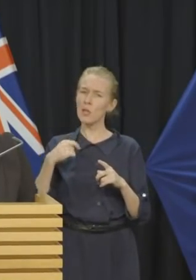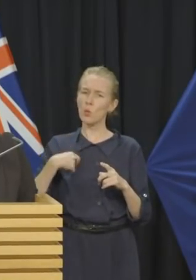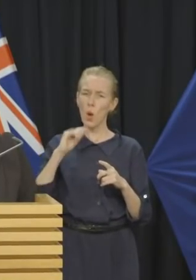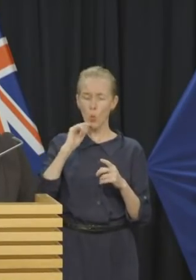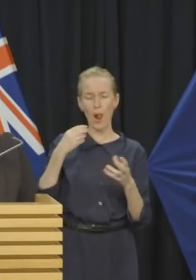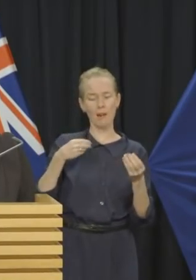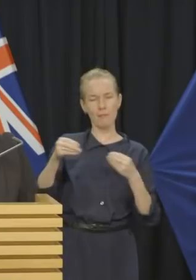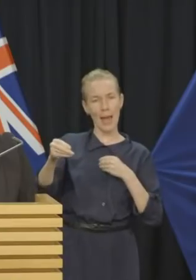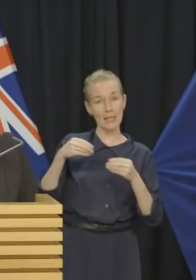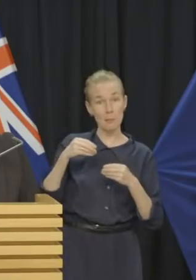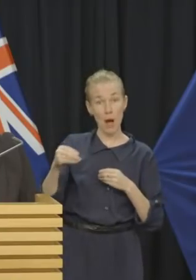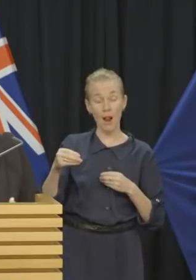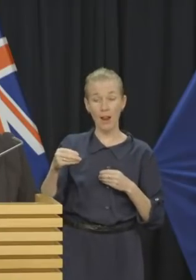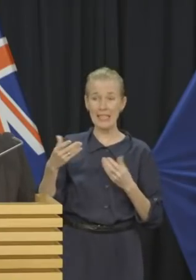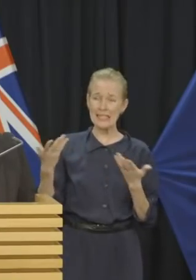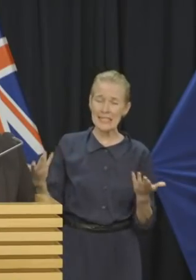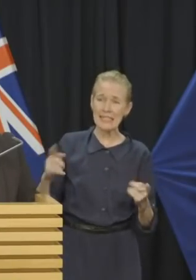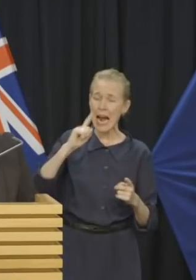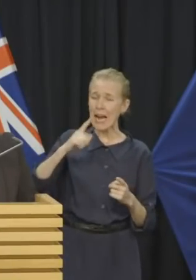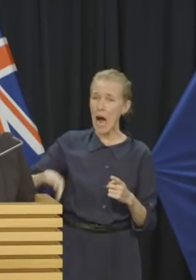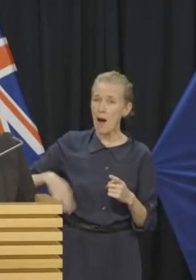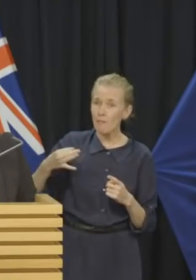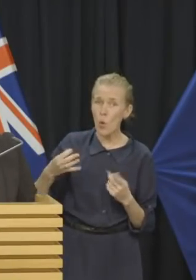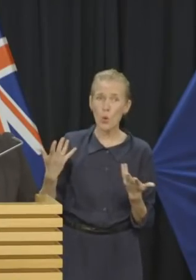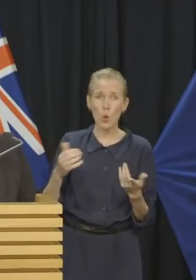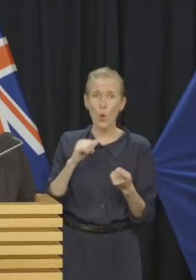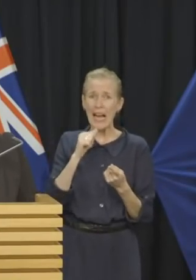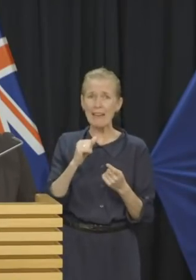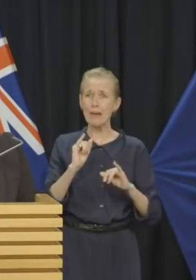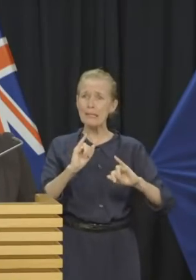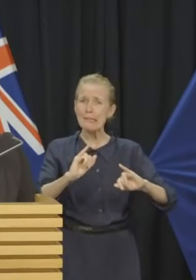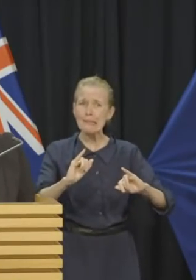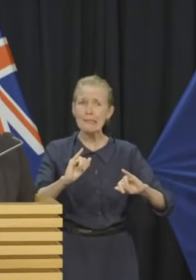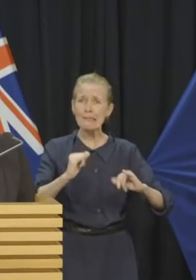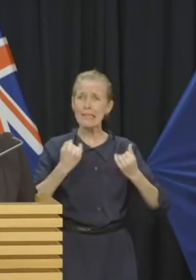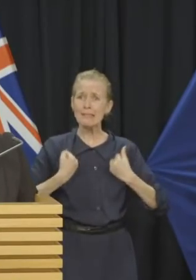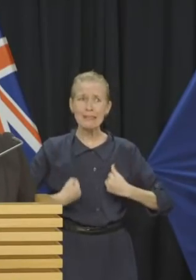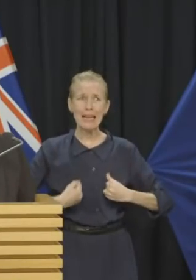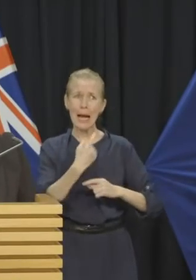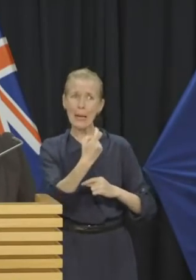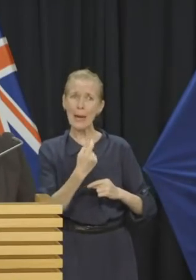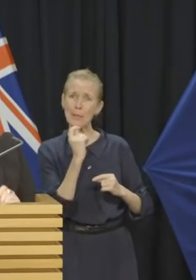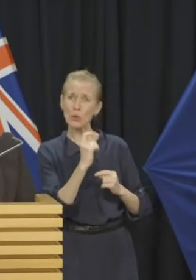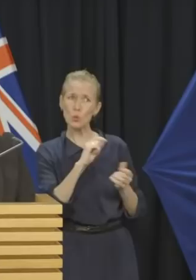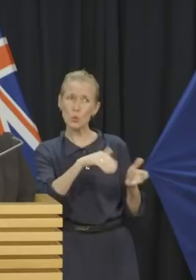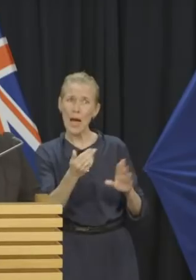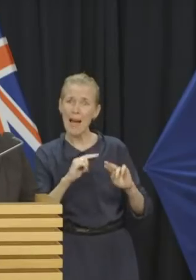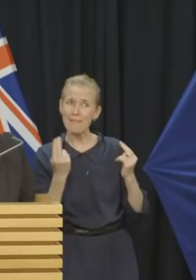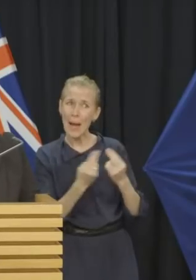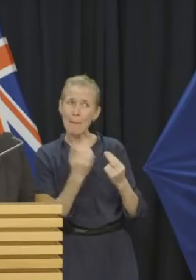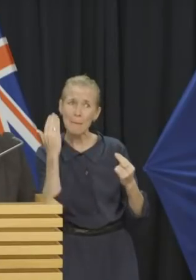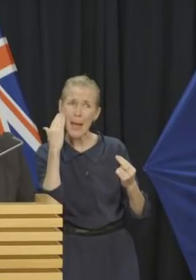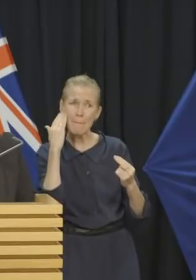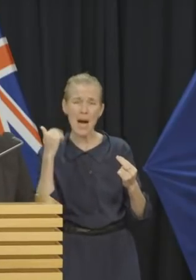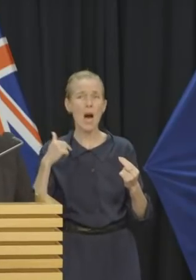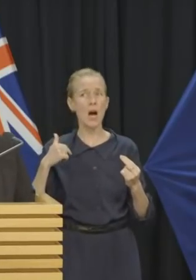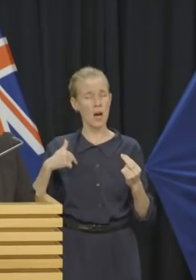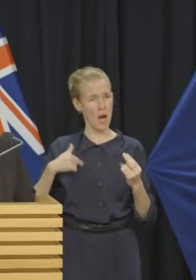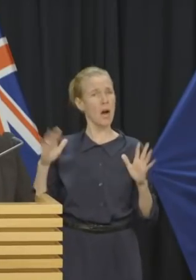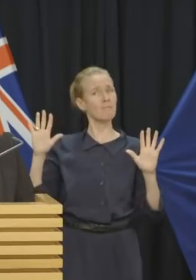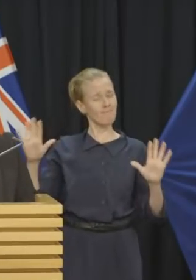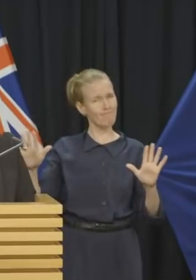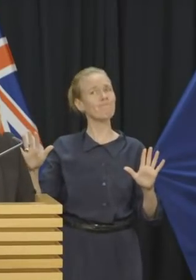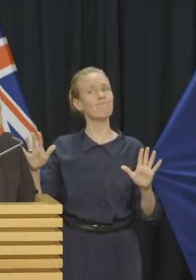ability of someone to come home and see a dying relative or a sick relative, and what will be in place